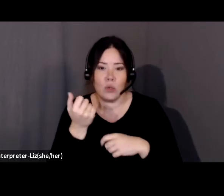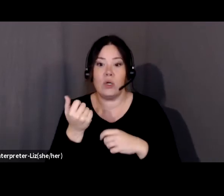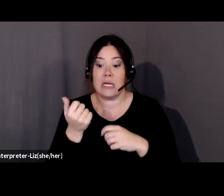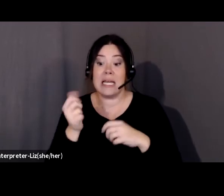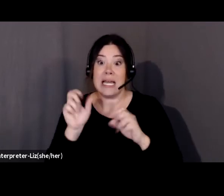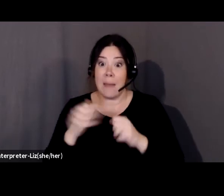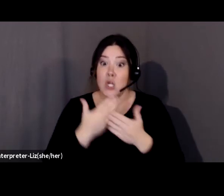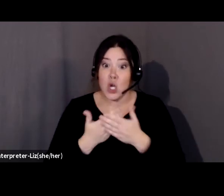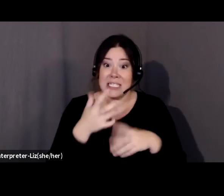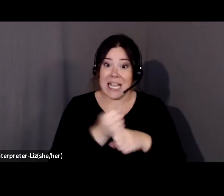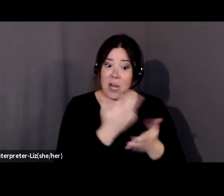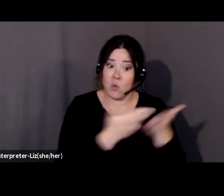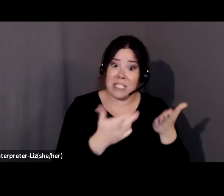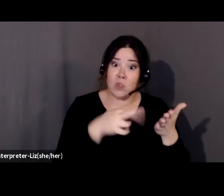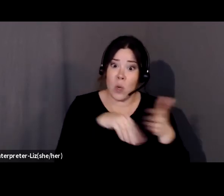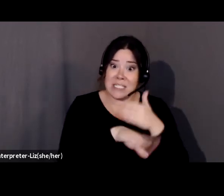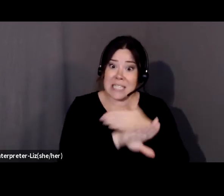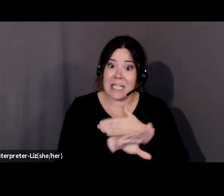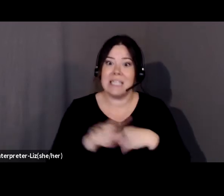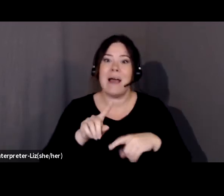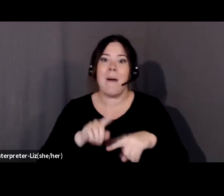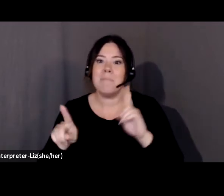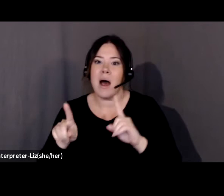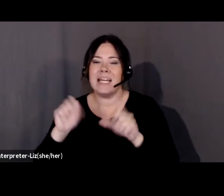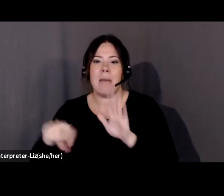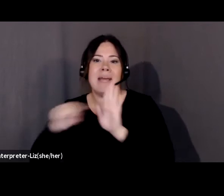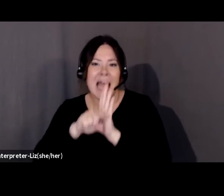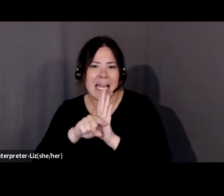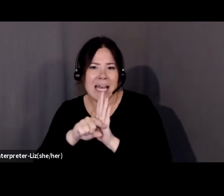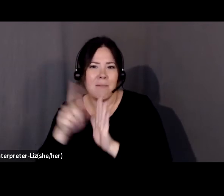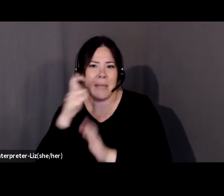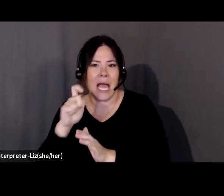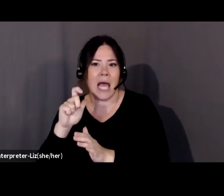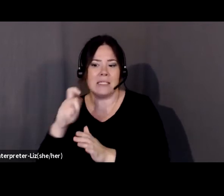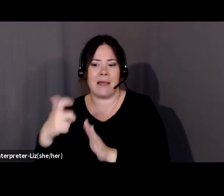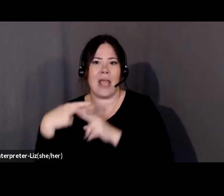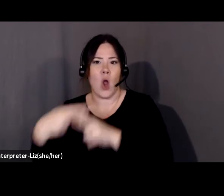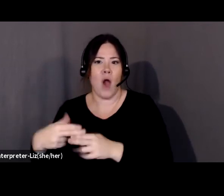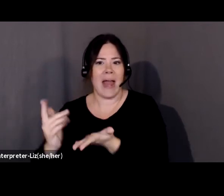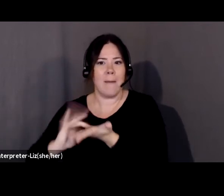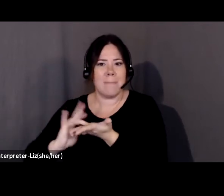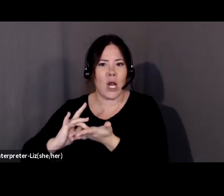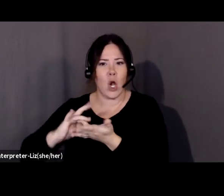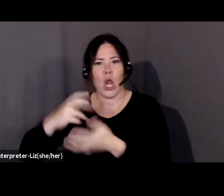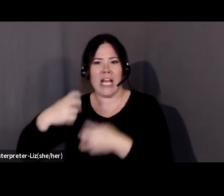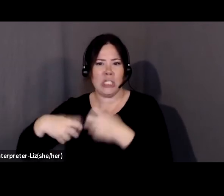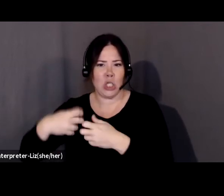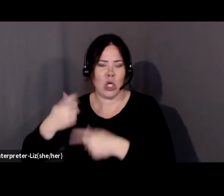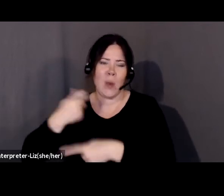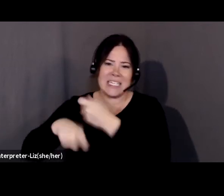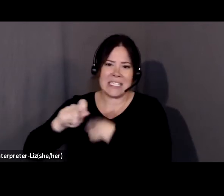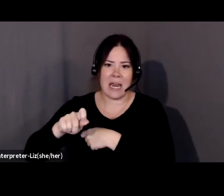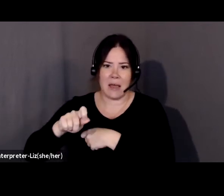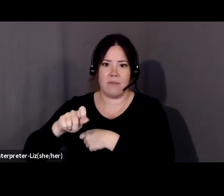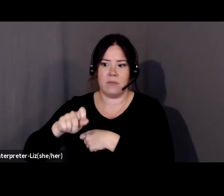be negative because then it's seen as a medical issue rather than a person being a person. So that was a really interesting conversation